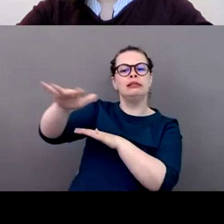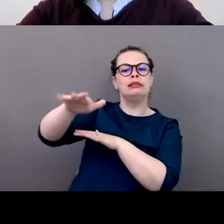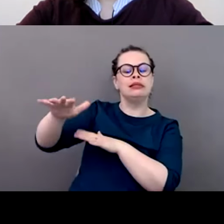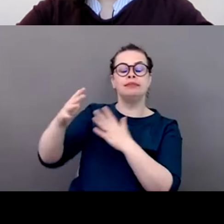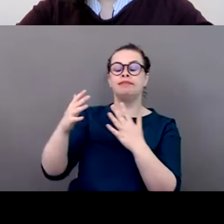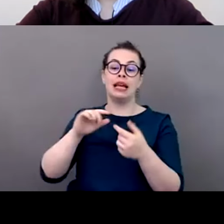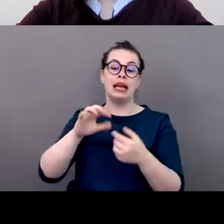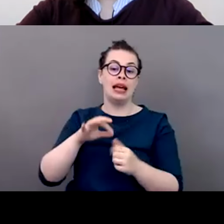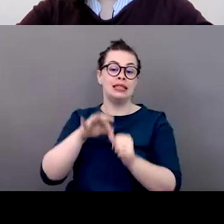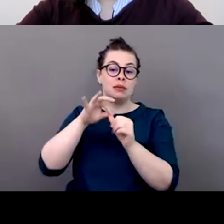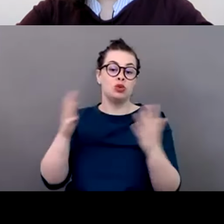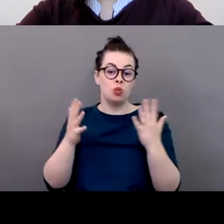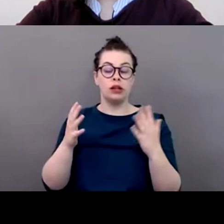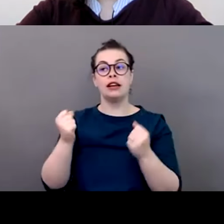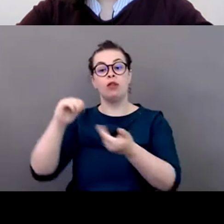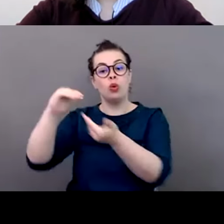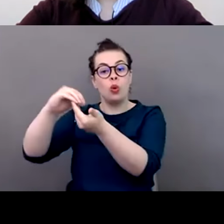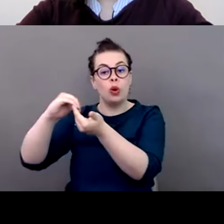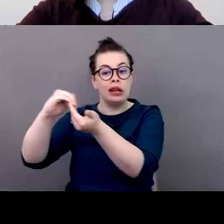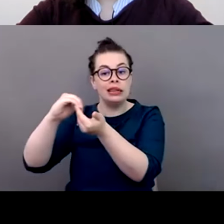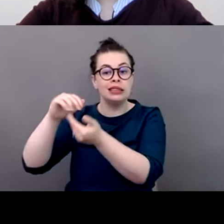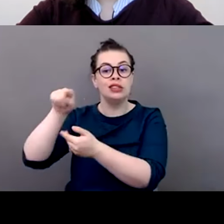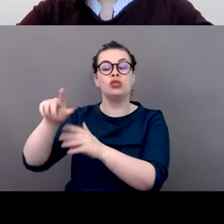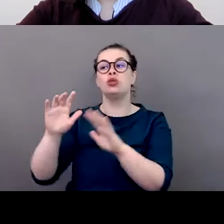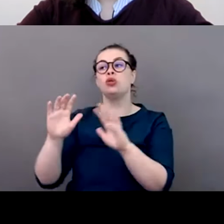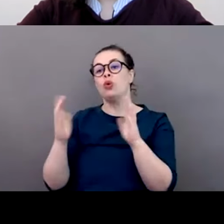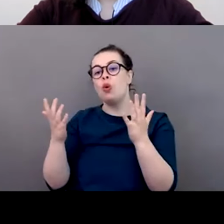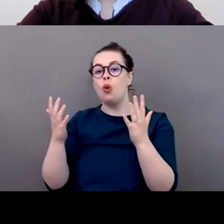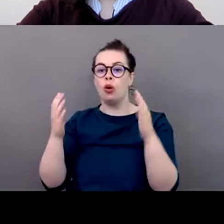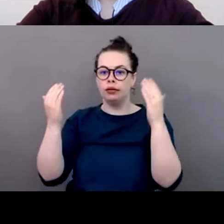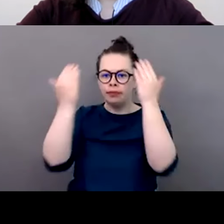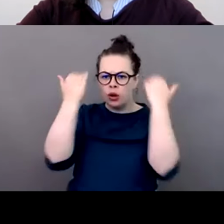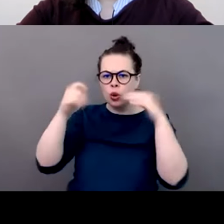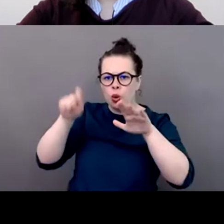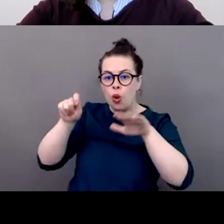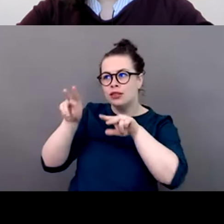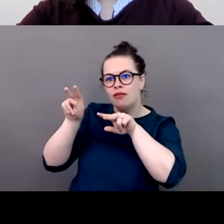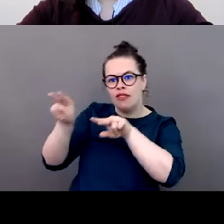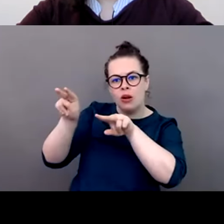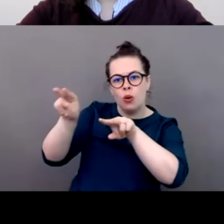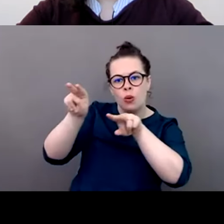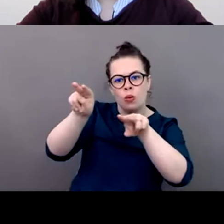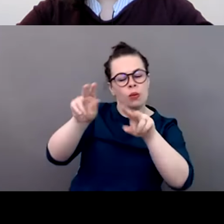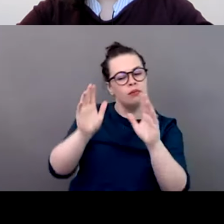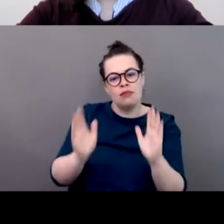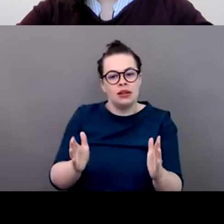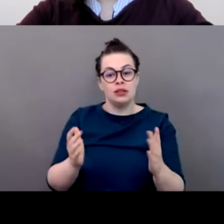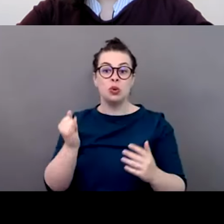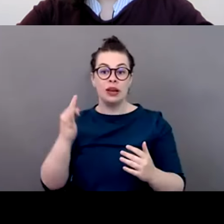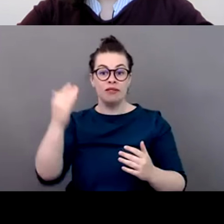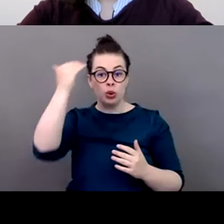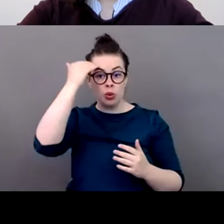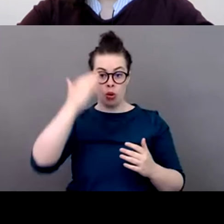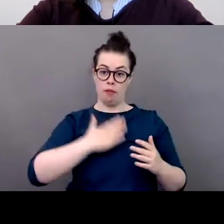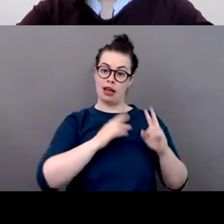have press releases and so on. So if you are aware of a certain issue happening in your